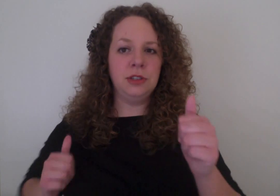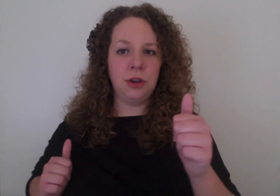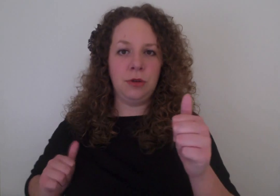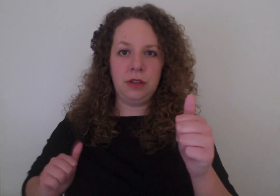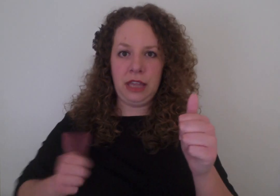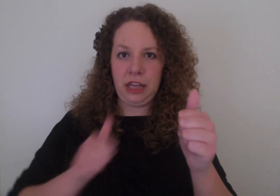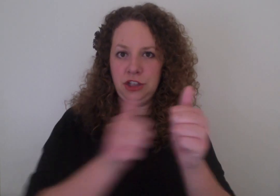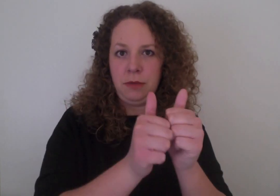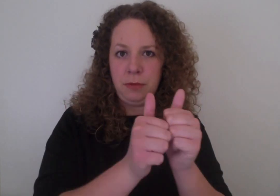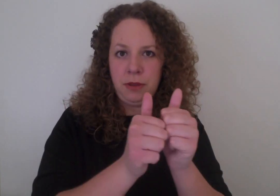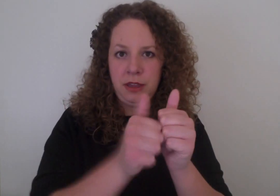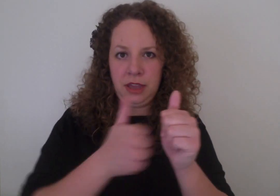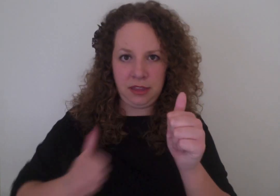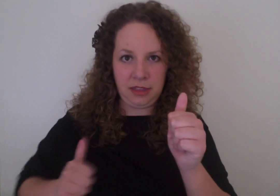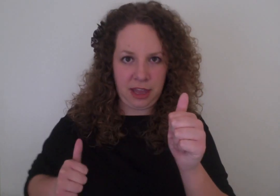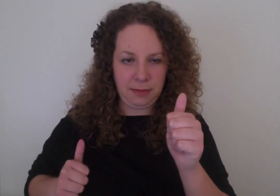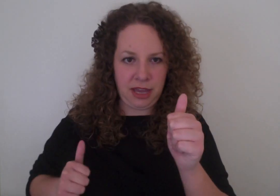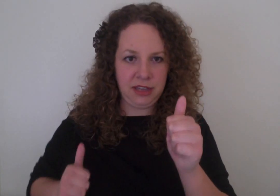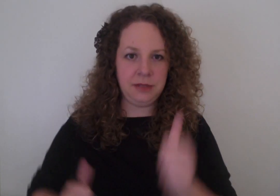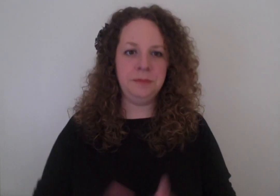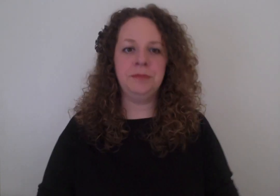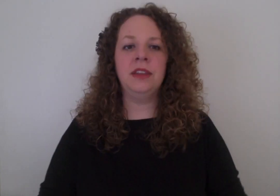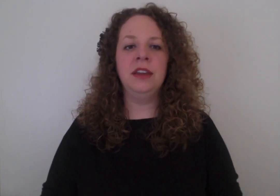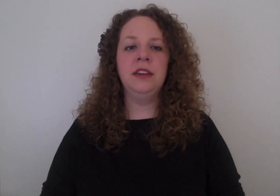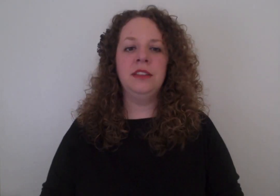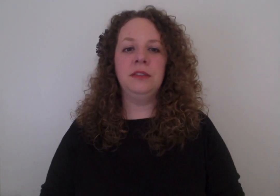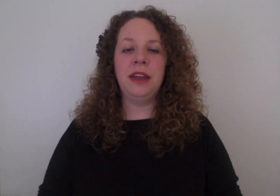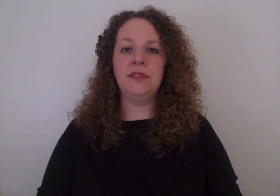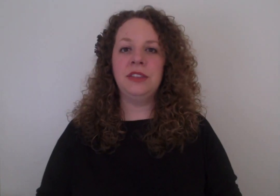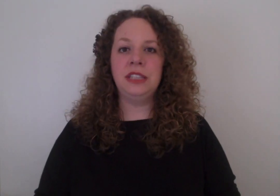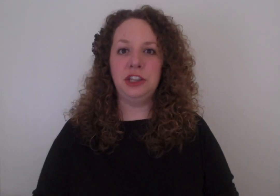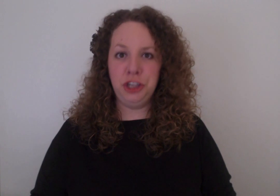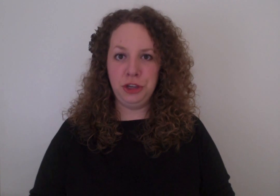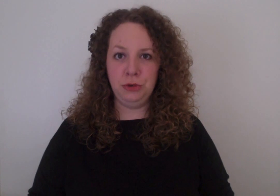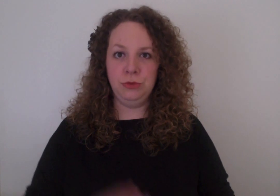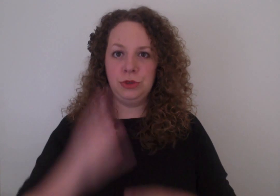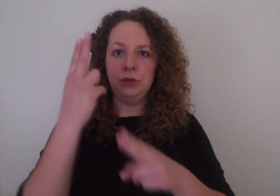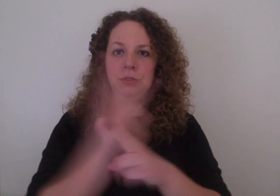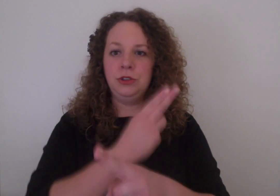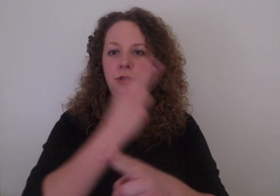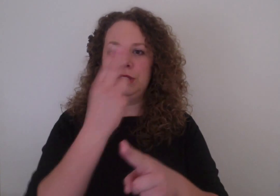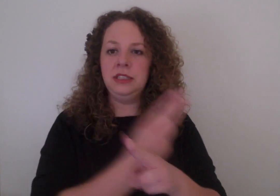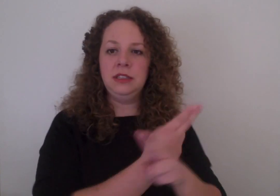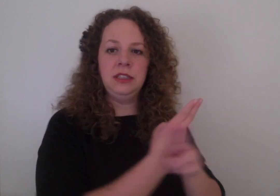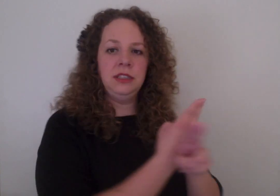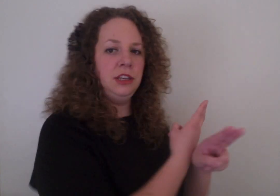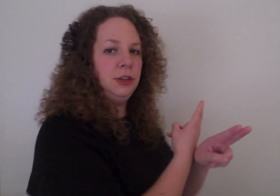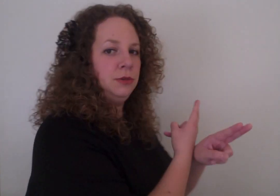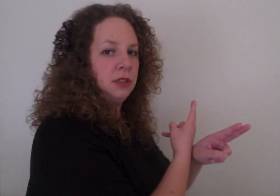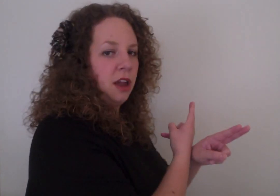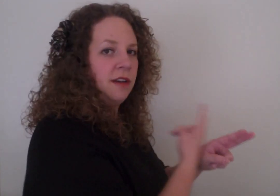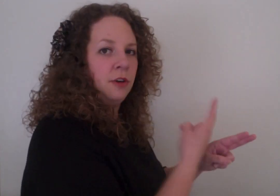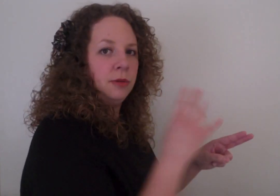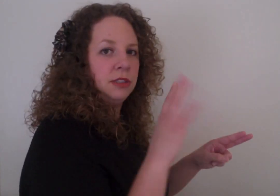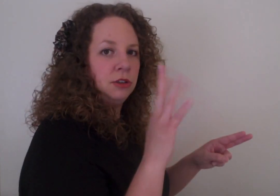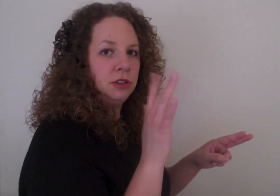So catch up and lag behind. Then we have the sign use. So this is the sign use that I've always learned. So